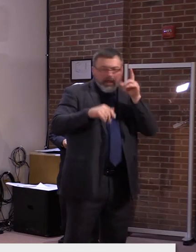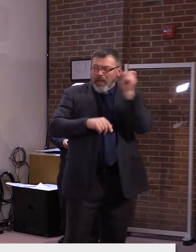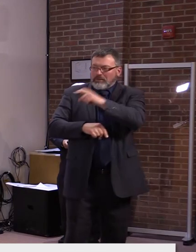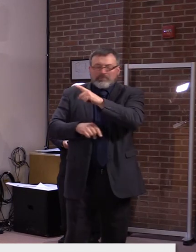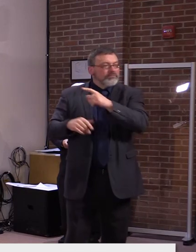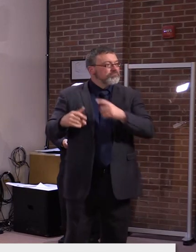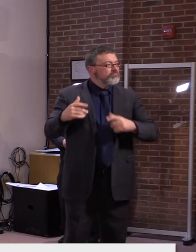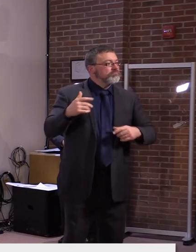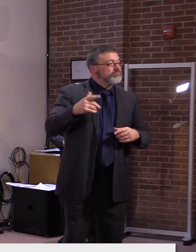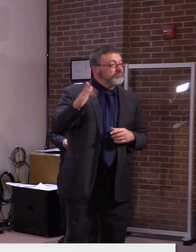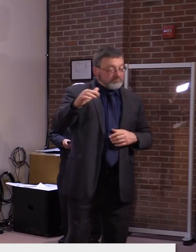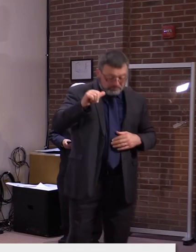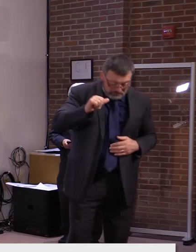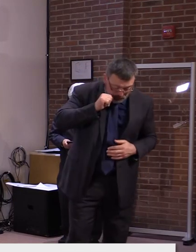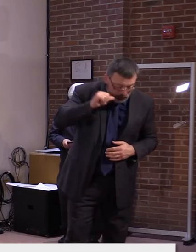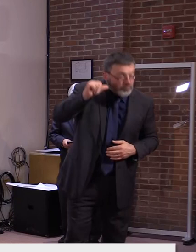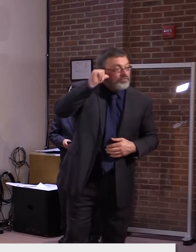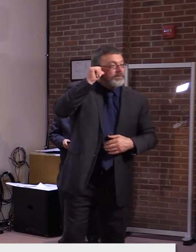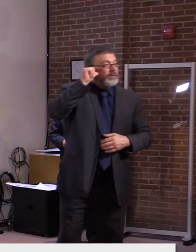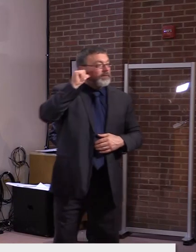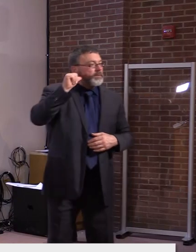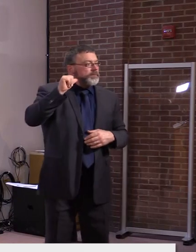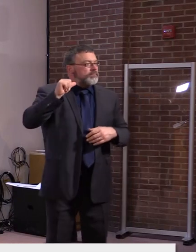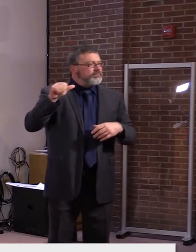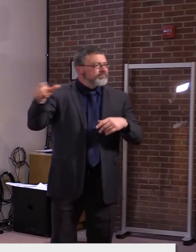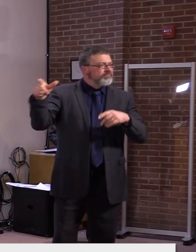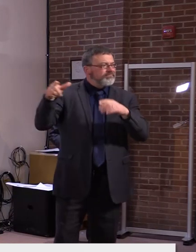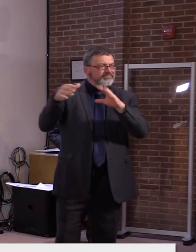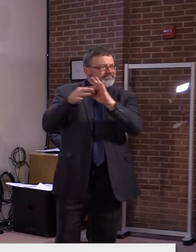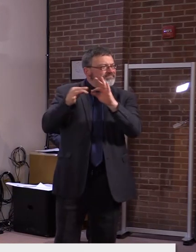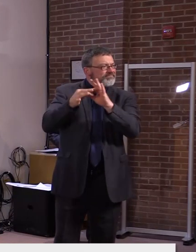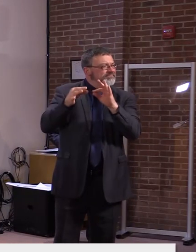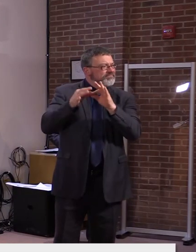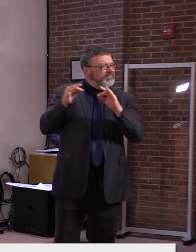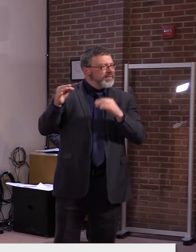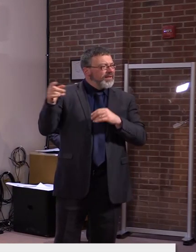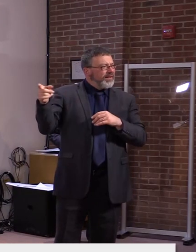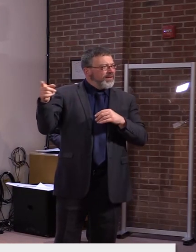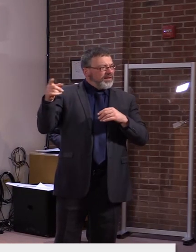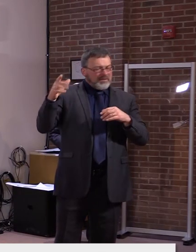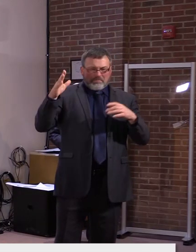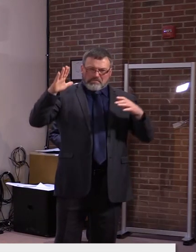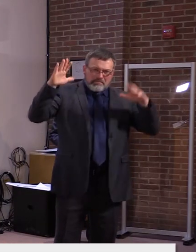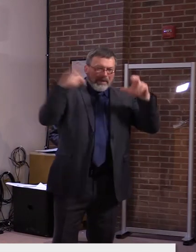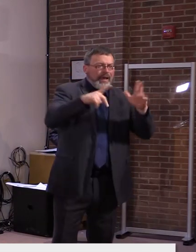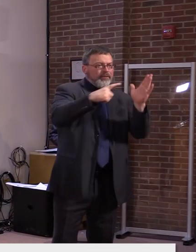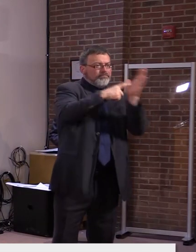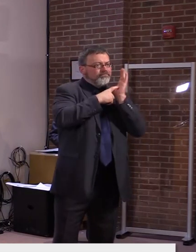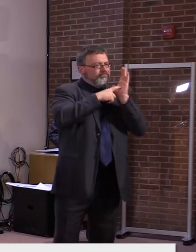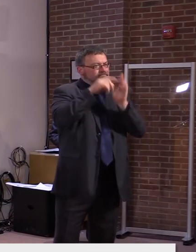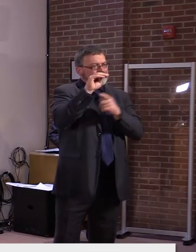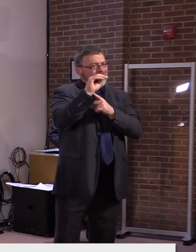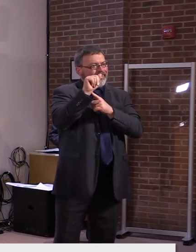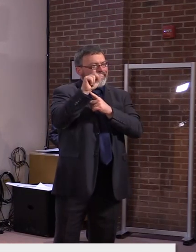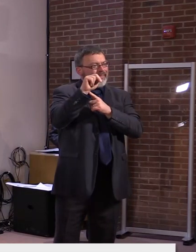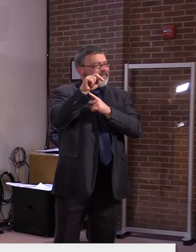of the group that's saying you need to do more. You got to reimpose the mask mandate, bring back the state of emergency.